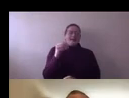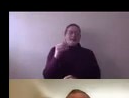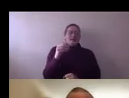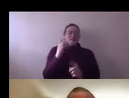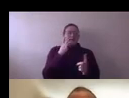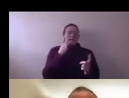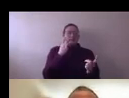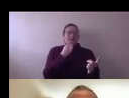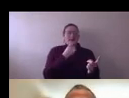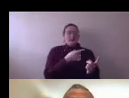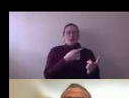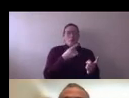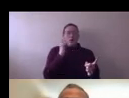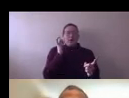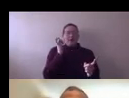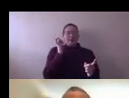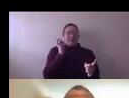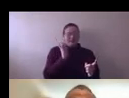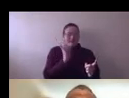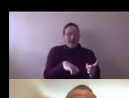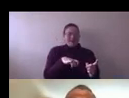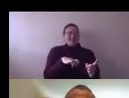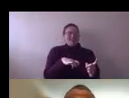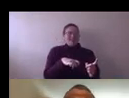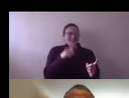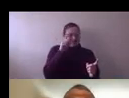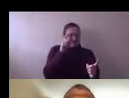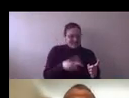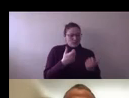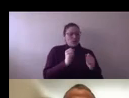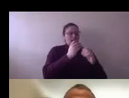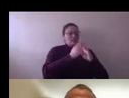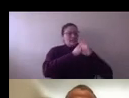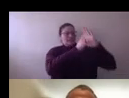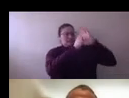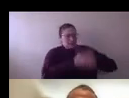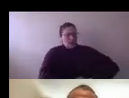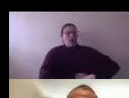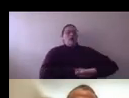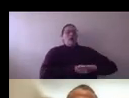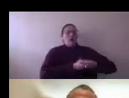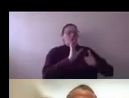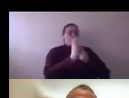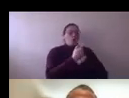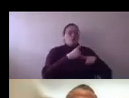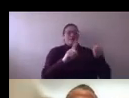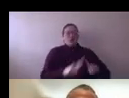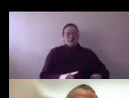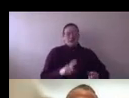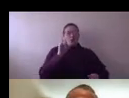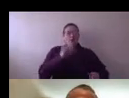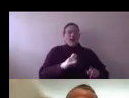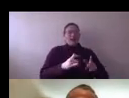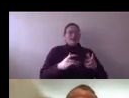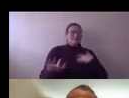was that's what it takes to break down the cultural differences. So given that kind of enthusiasm